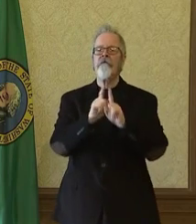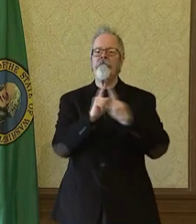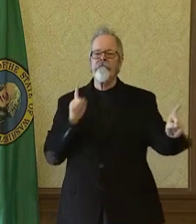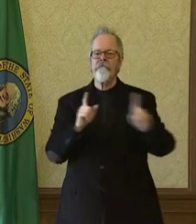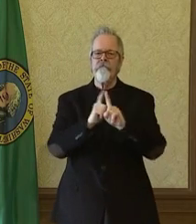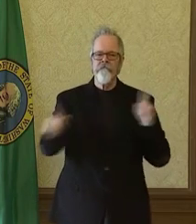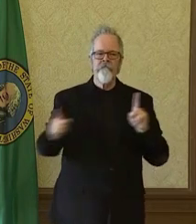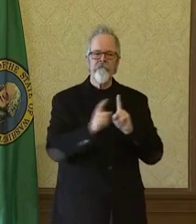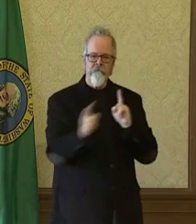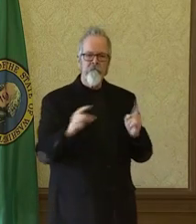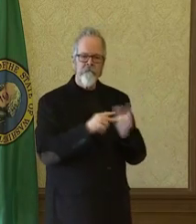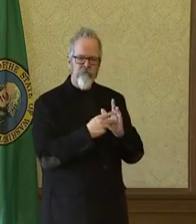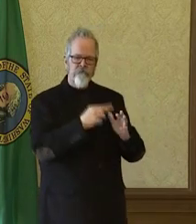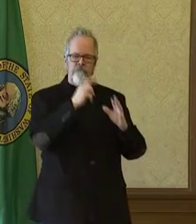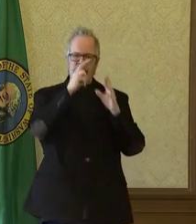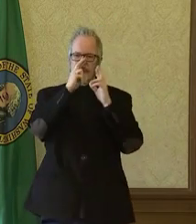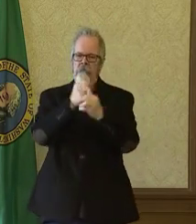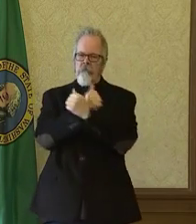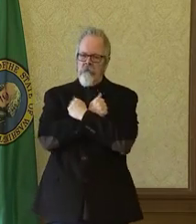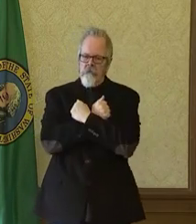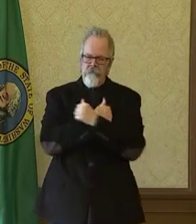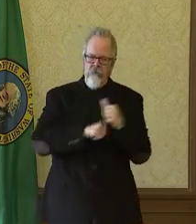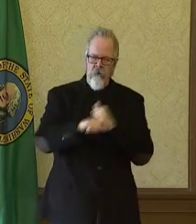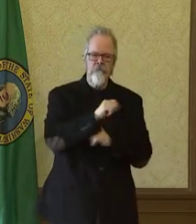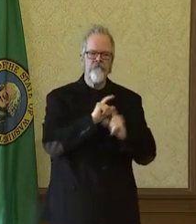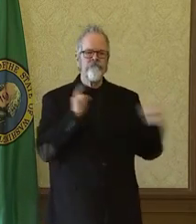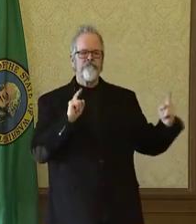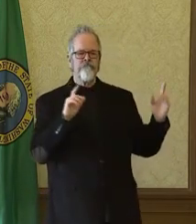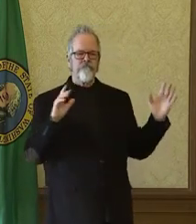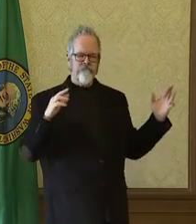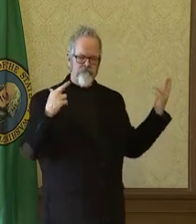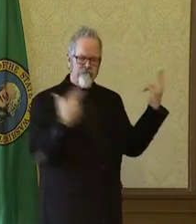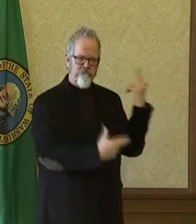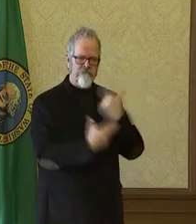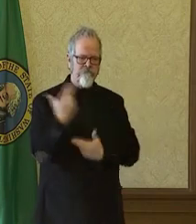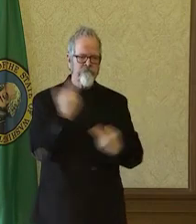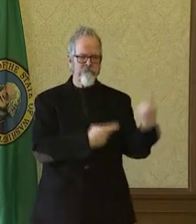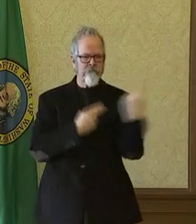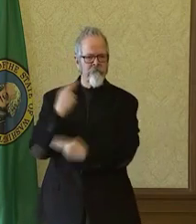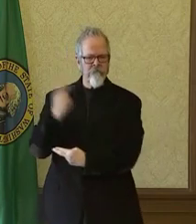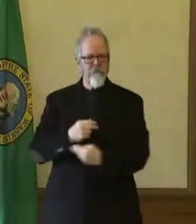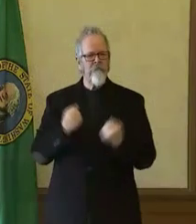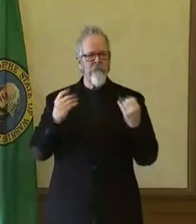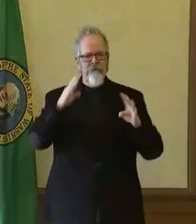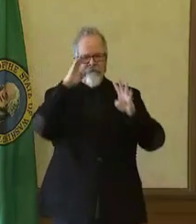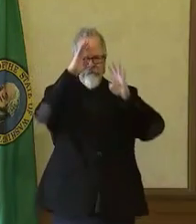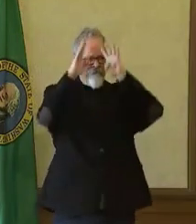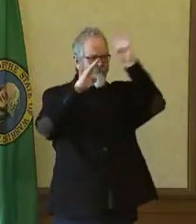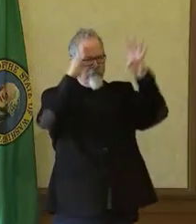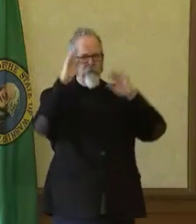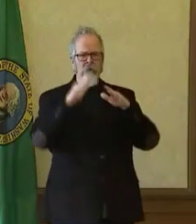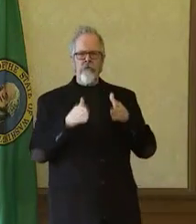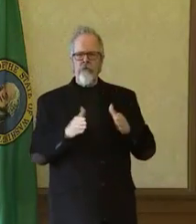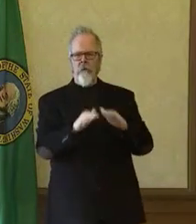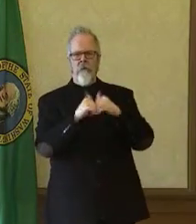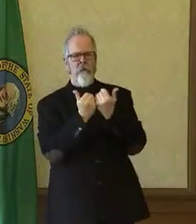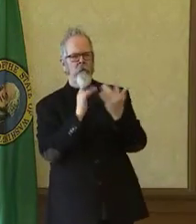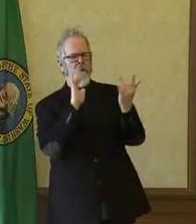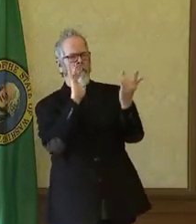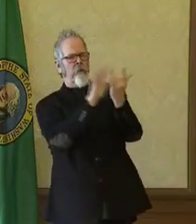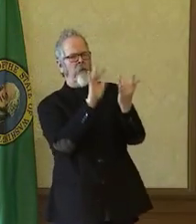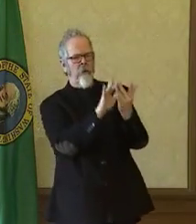hope that will continue to be the case. So at the moment, we've just had, like I said, the vast